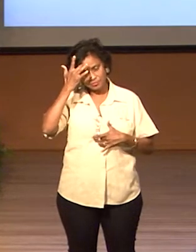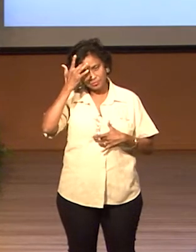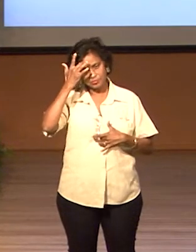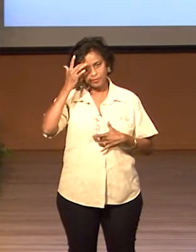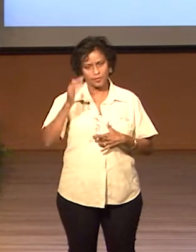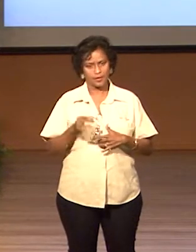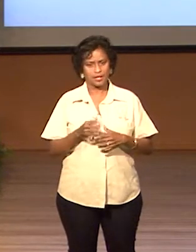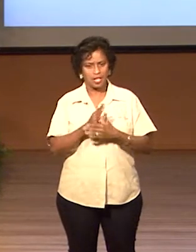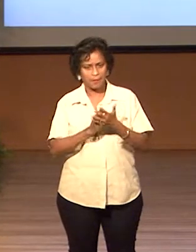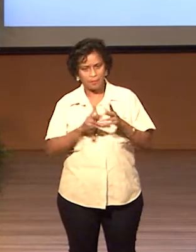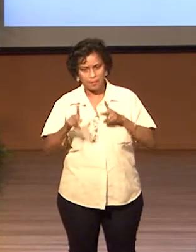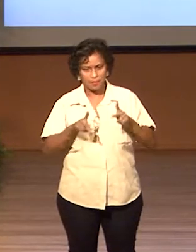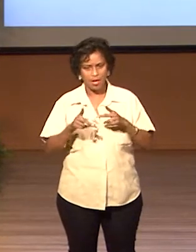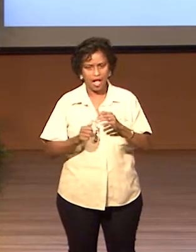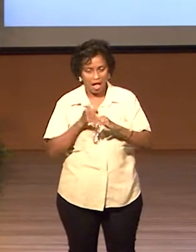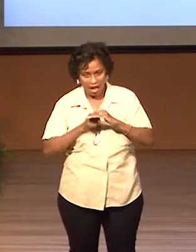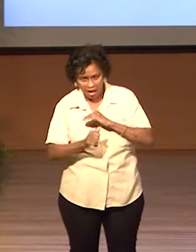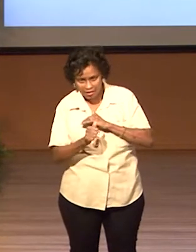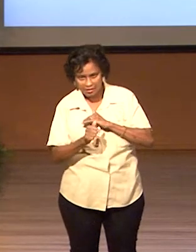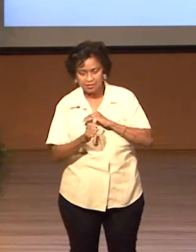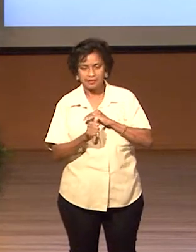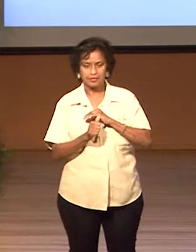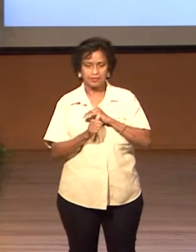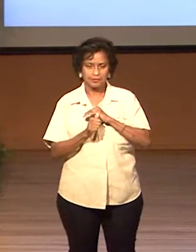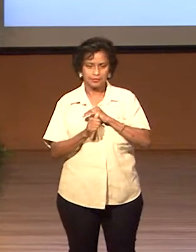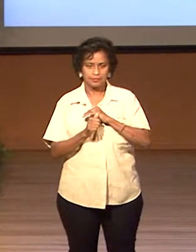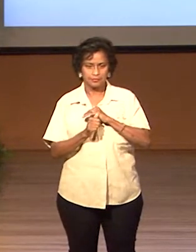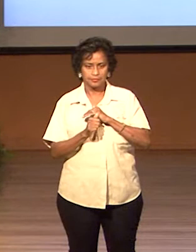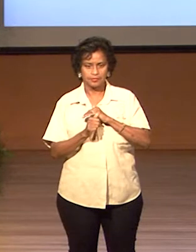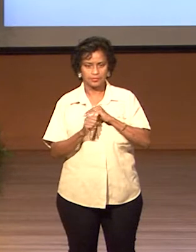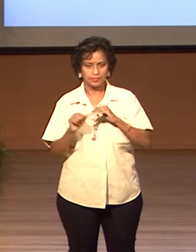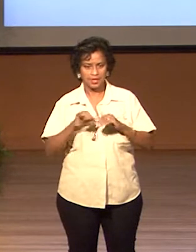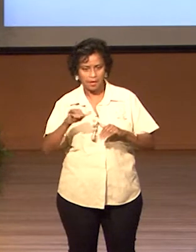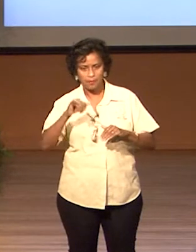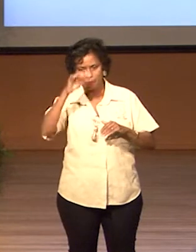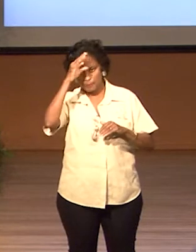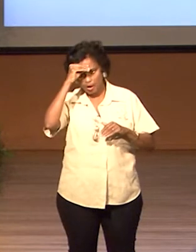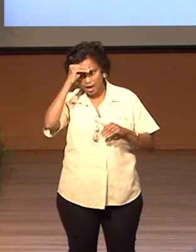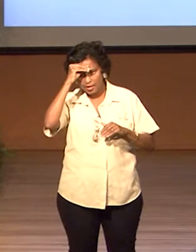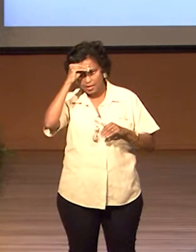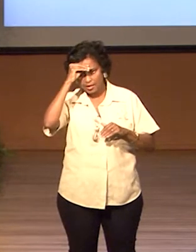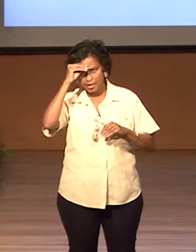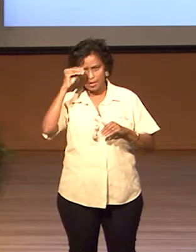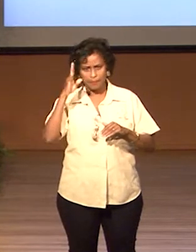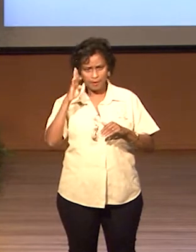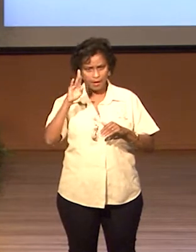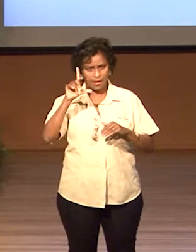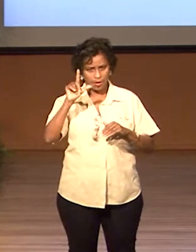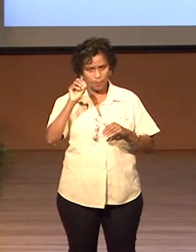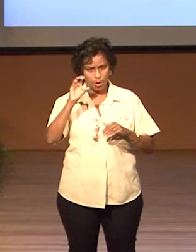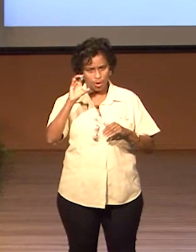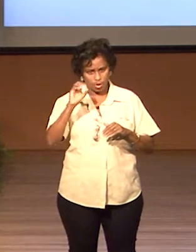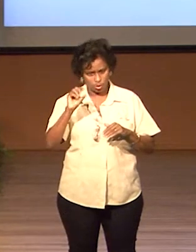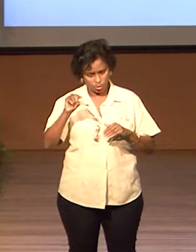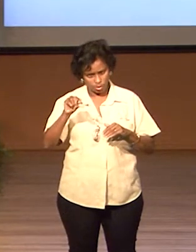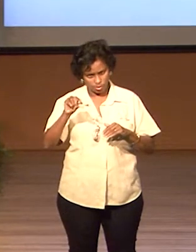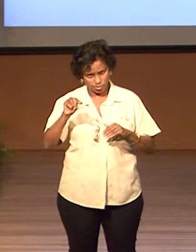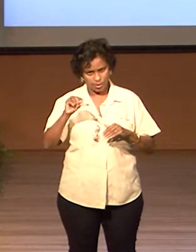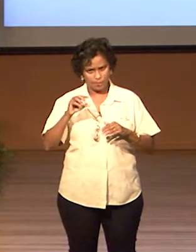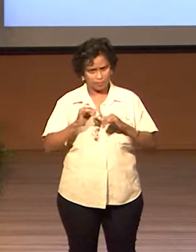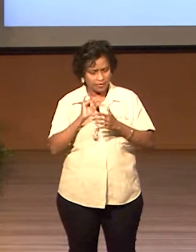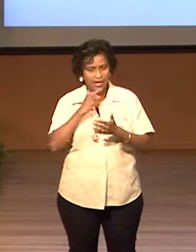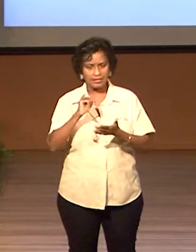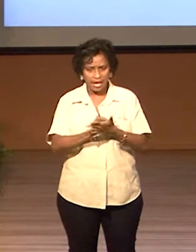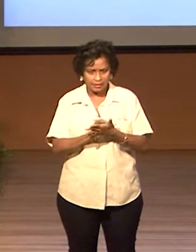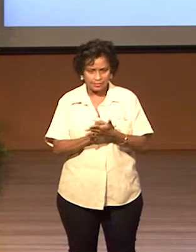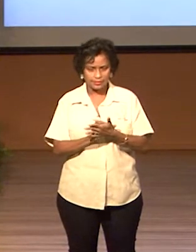But a young man who has a blog, Andrew Morrison Gerzer, he describes himself on the blog as a disability